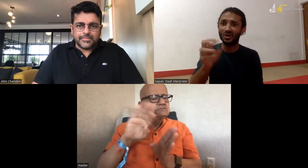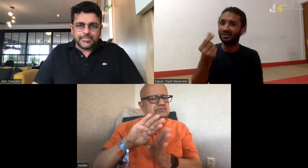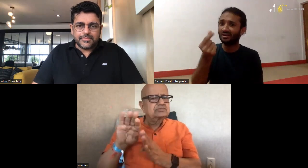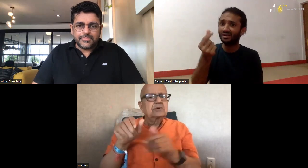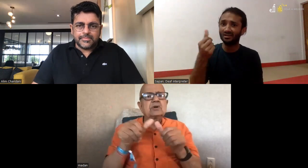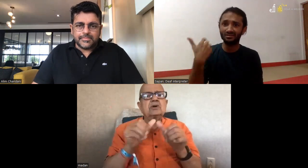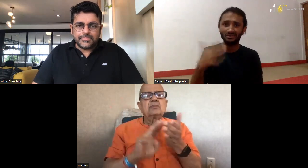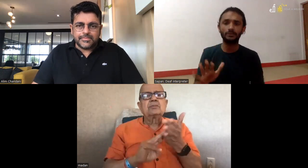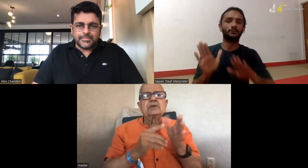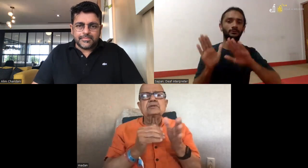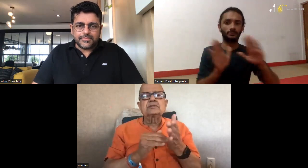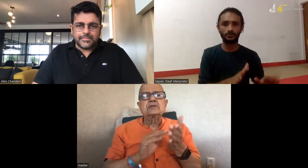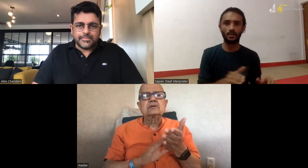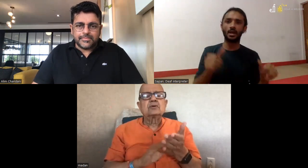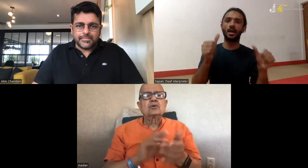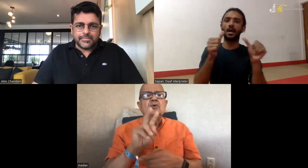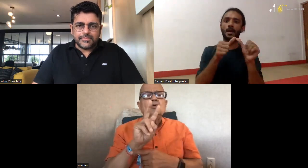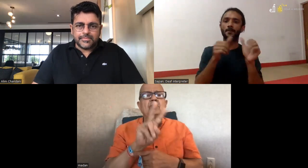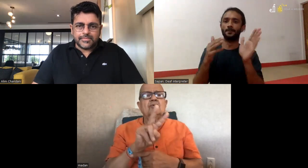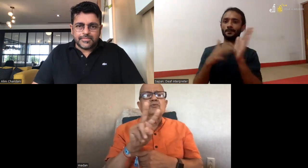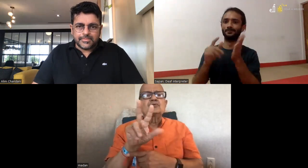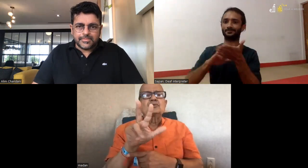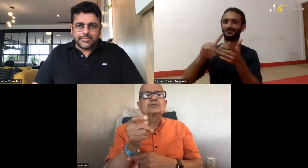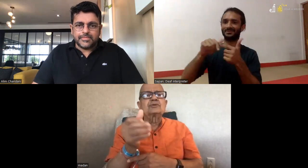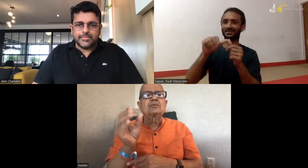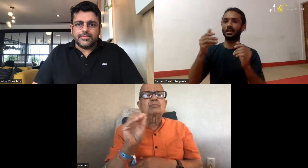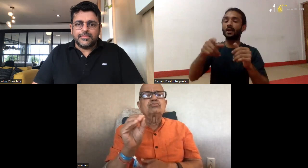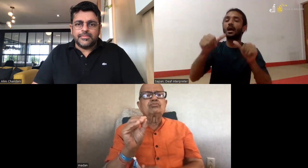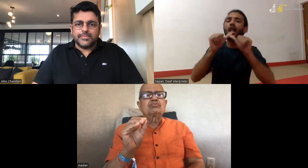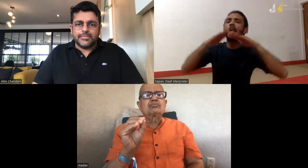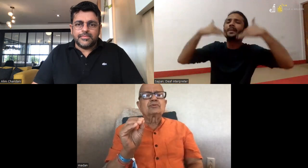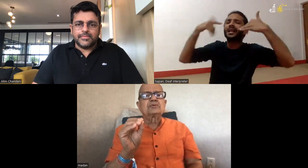the US, it's for 5,000 rupees.